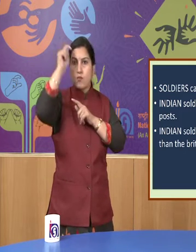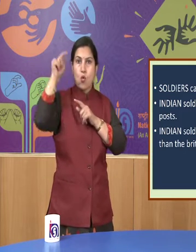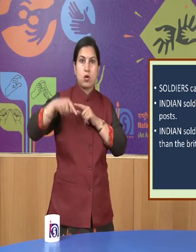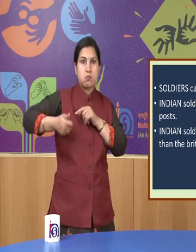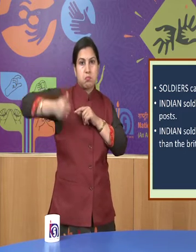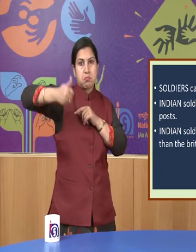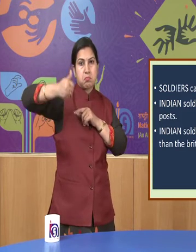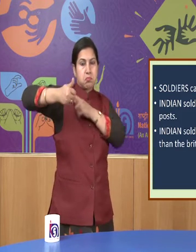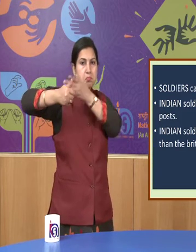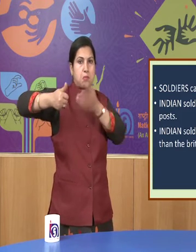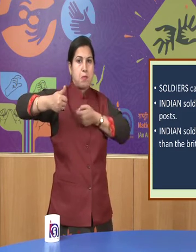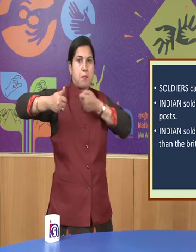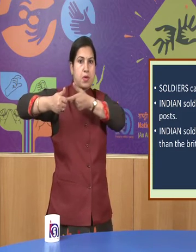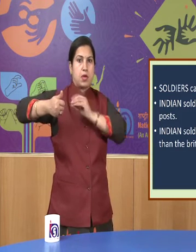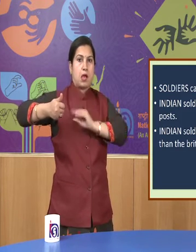the British soldiers.